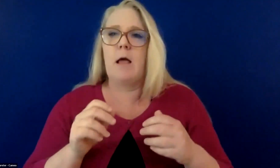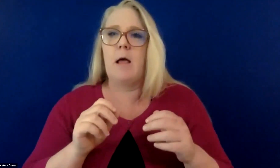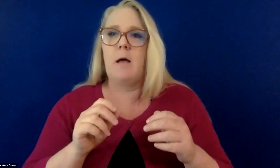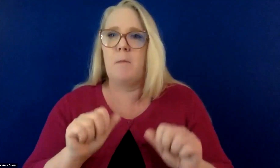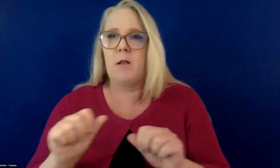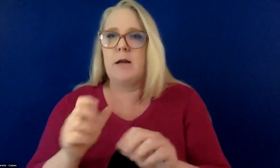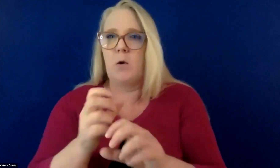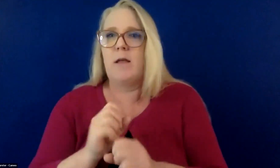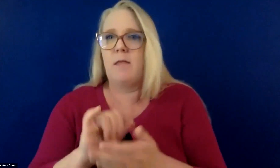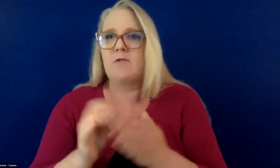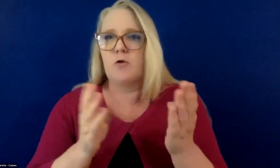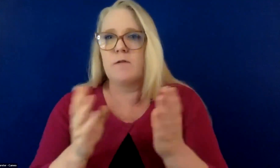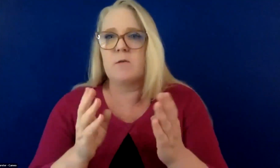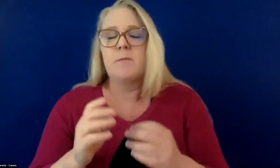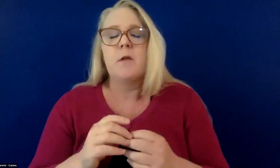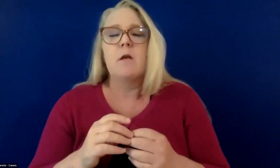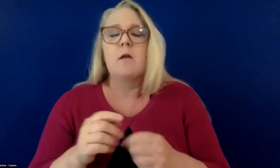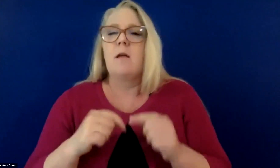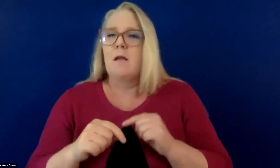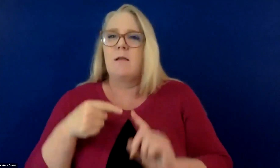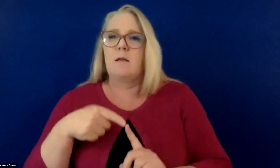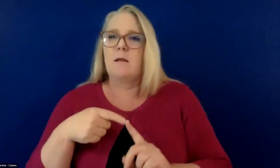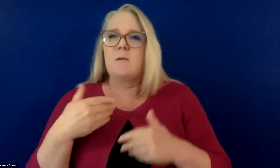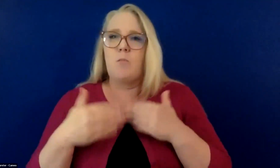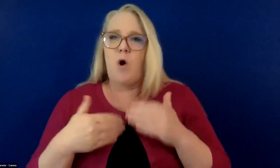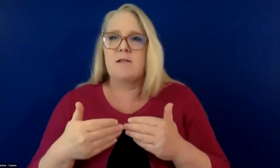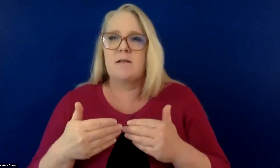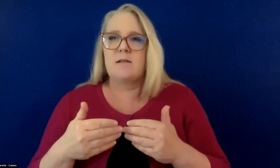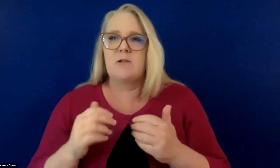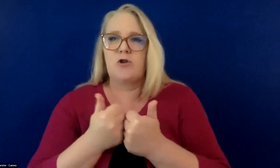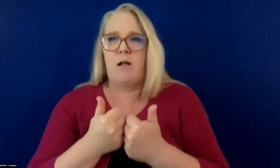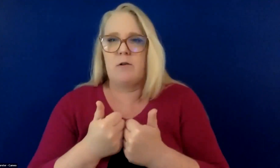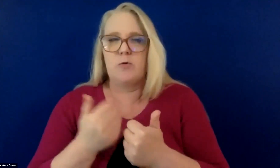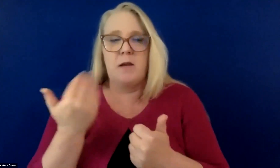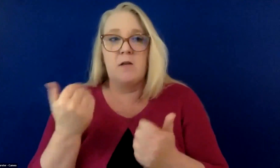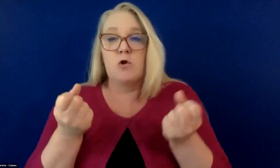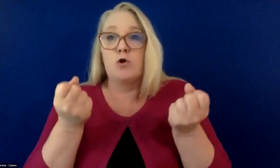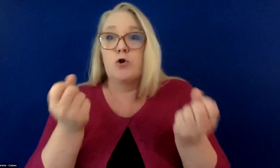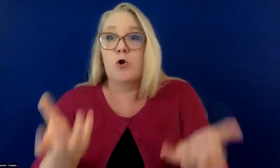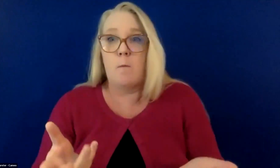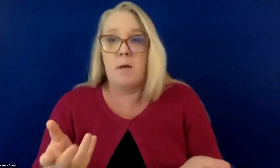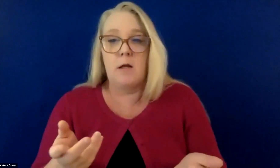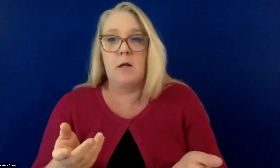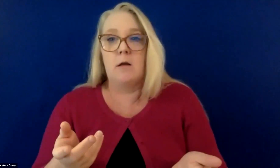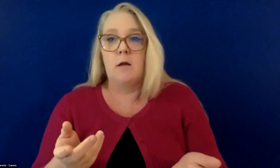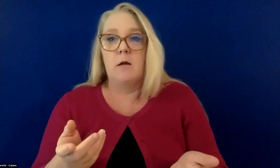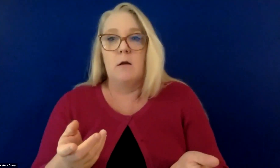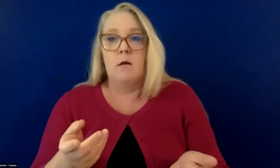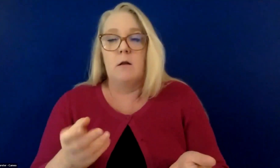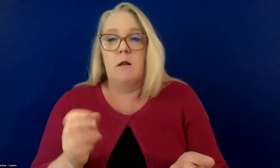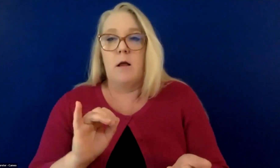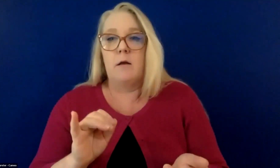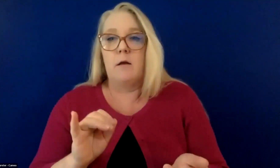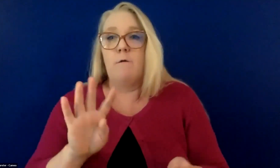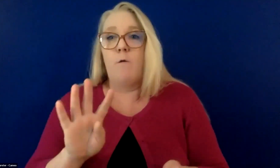just a processing challenge that exists at the regional center for the amount, the volume, up to 41